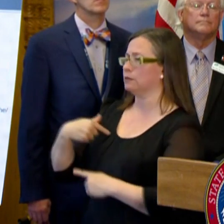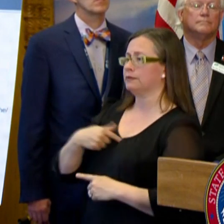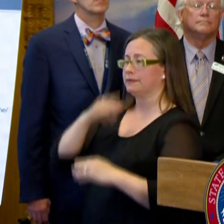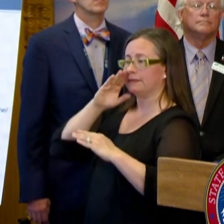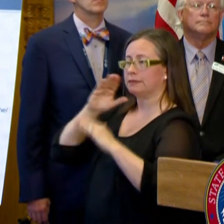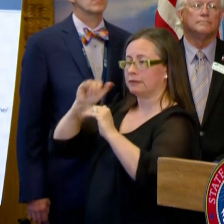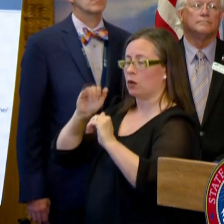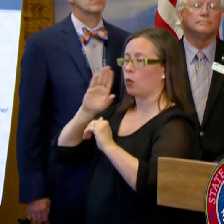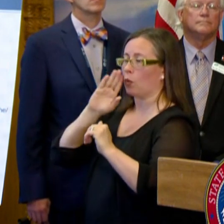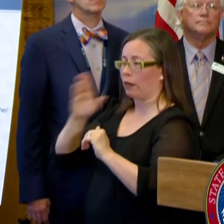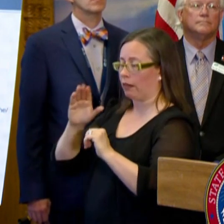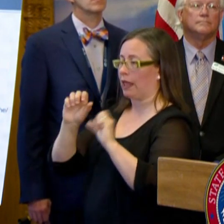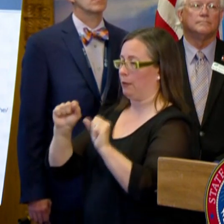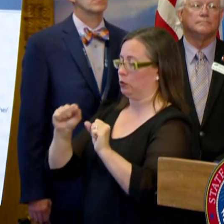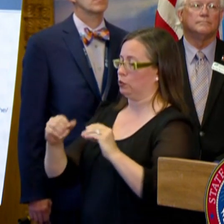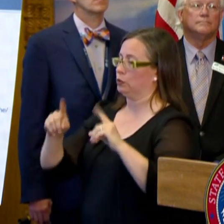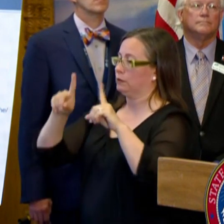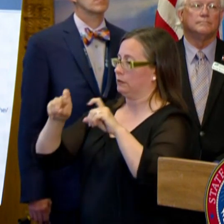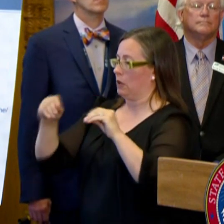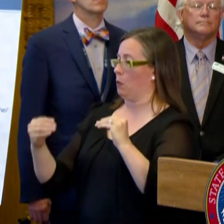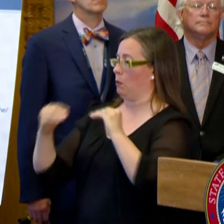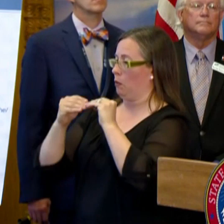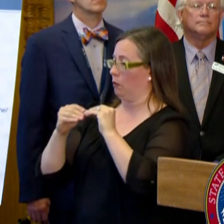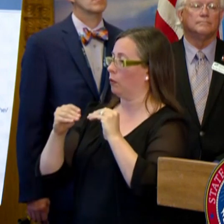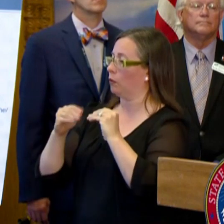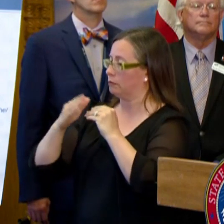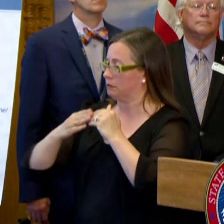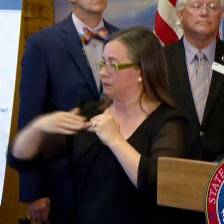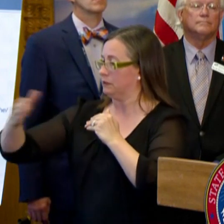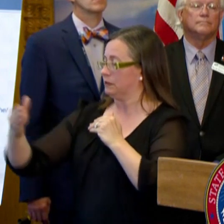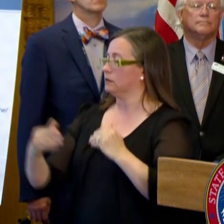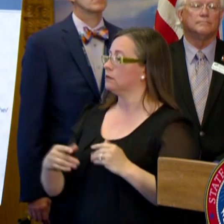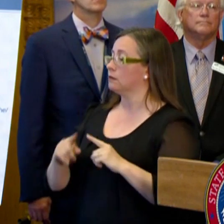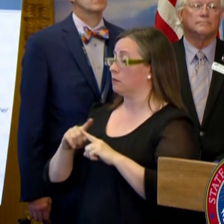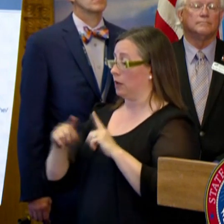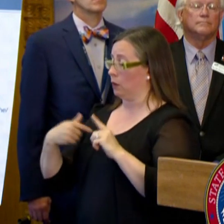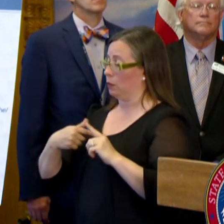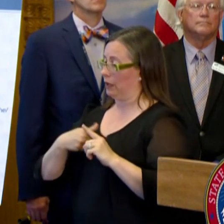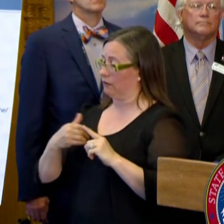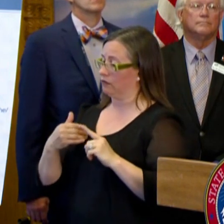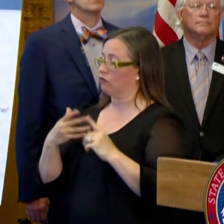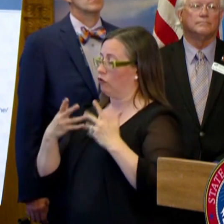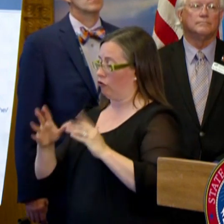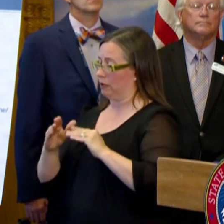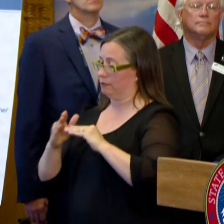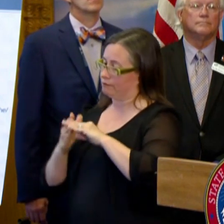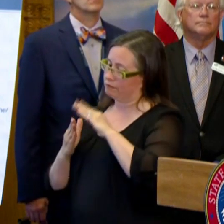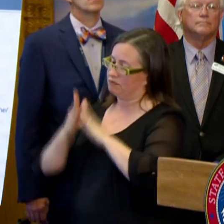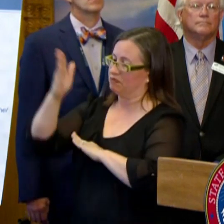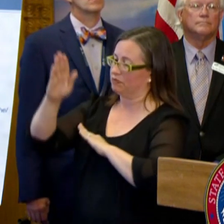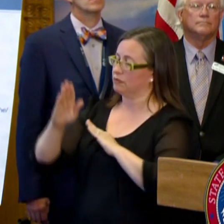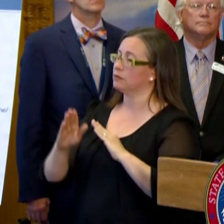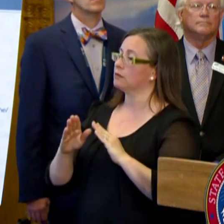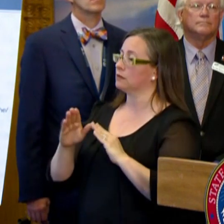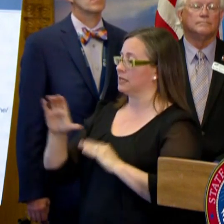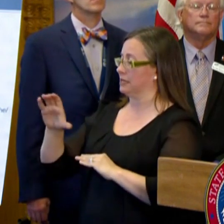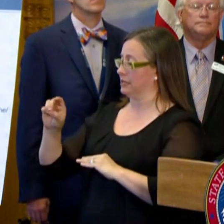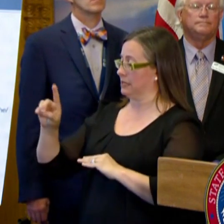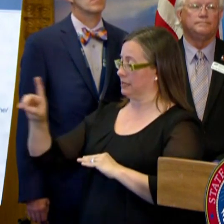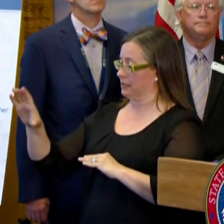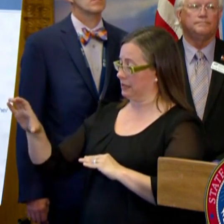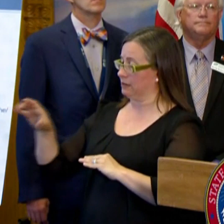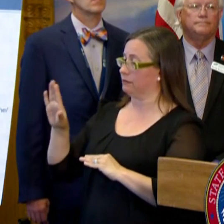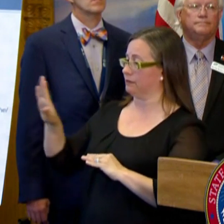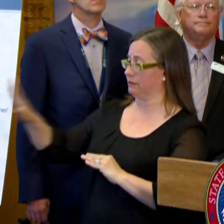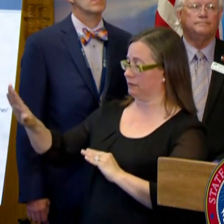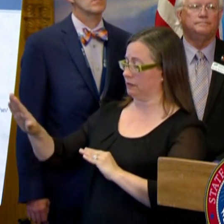meantime, we've expanded the initial CDC parameters for testing to a